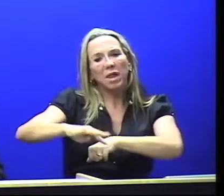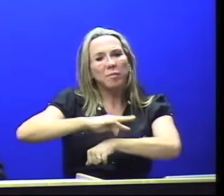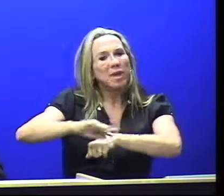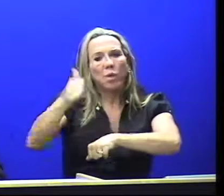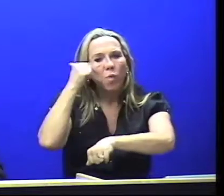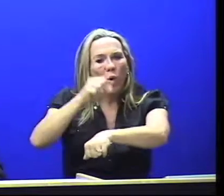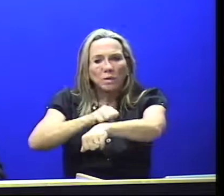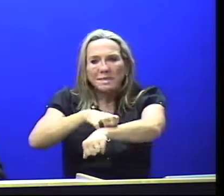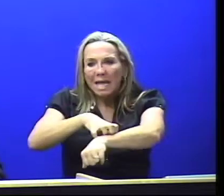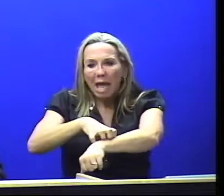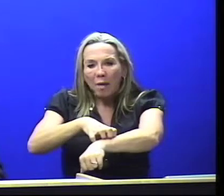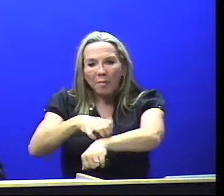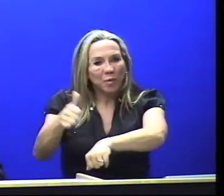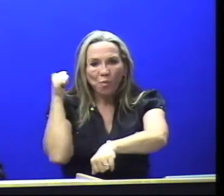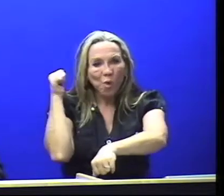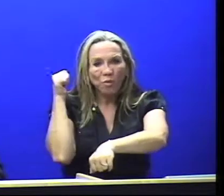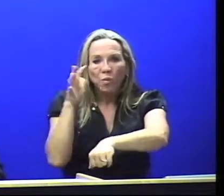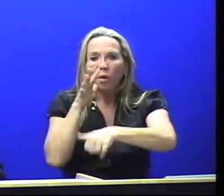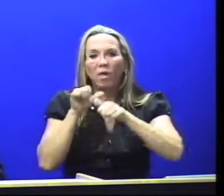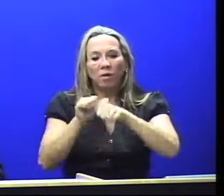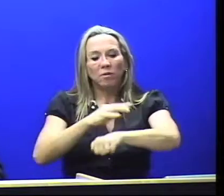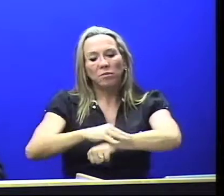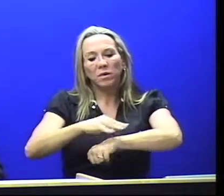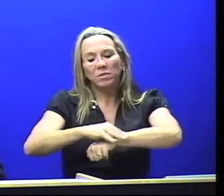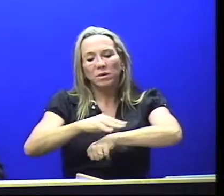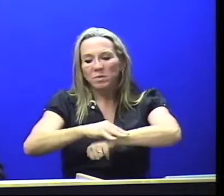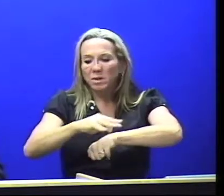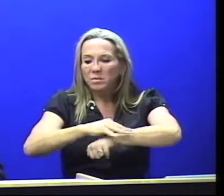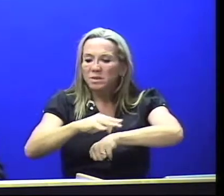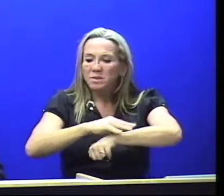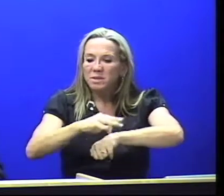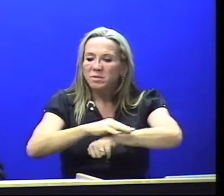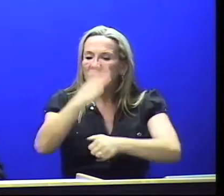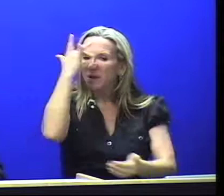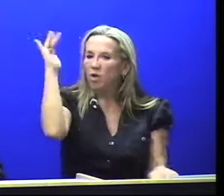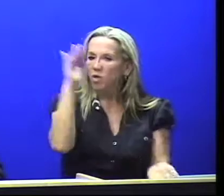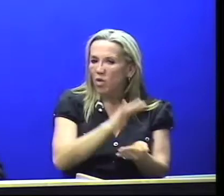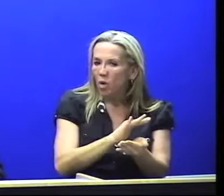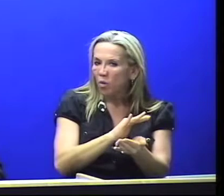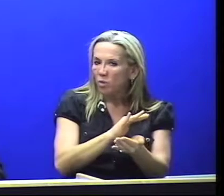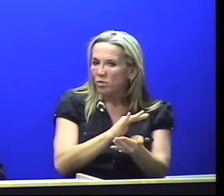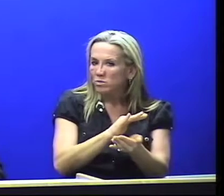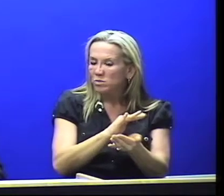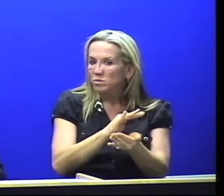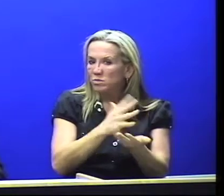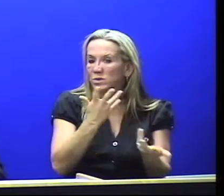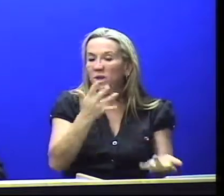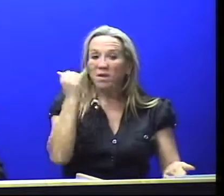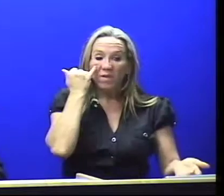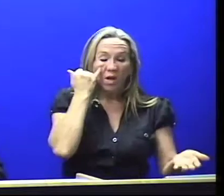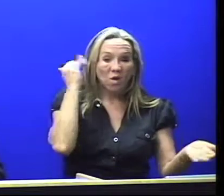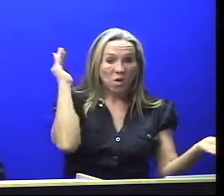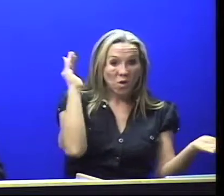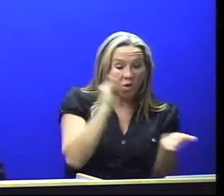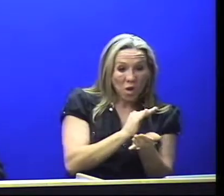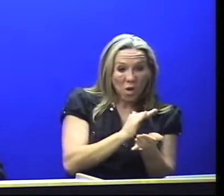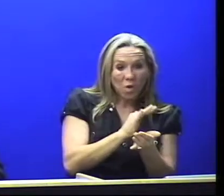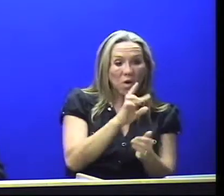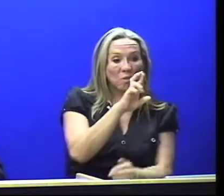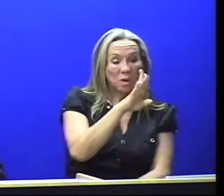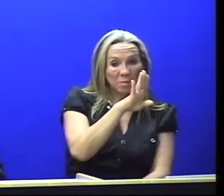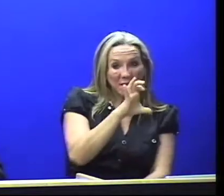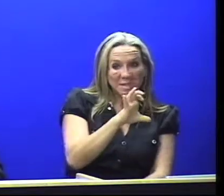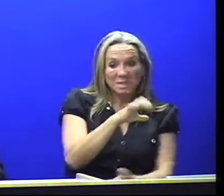be able to form a scab because your platelets are low. and your platelets would be low, or your red cells